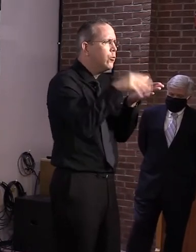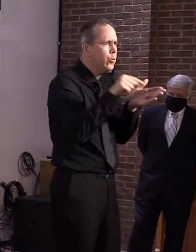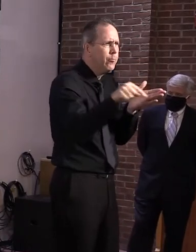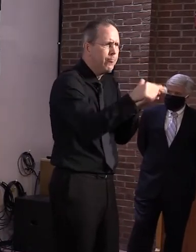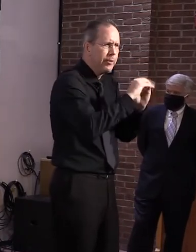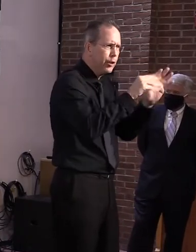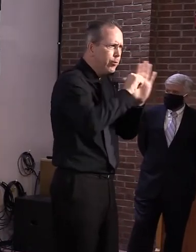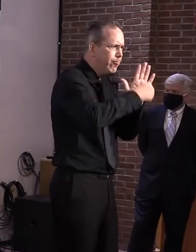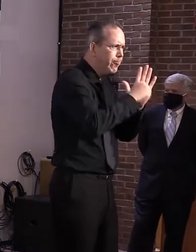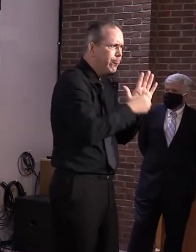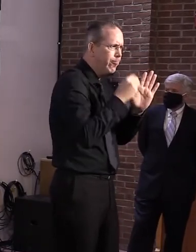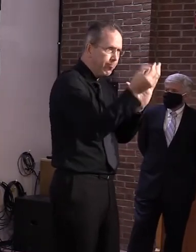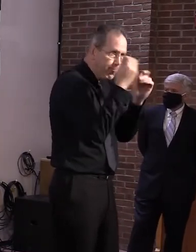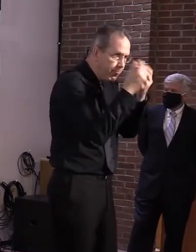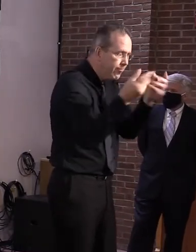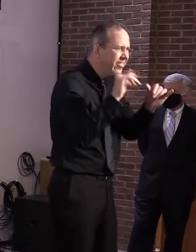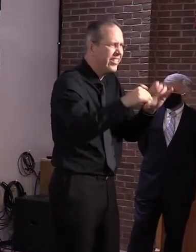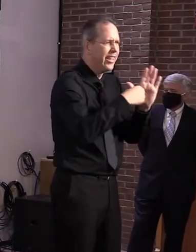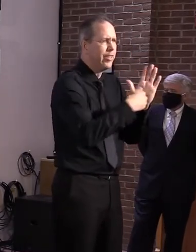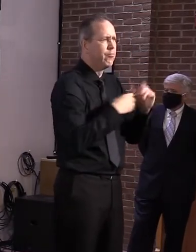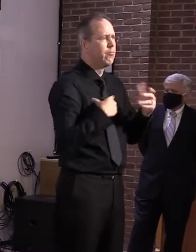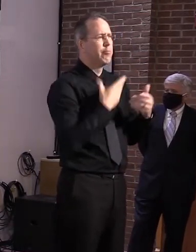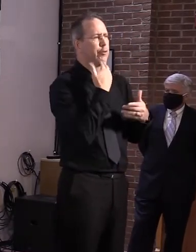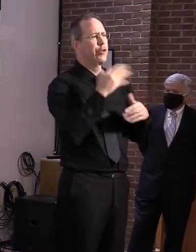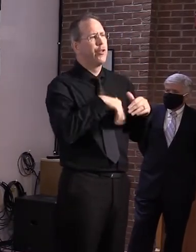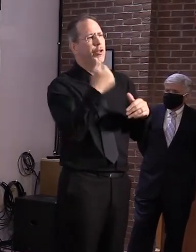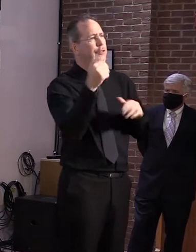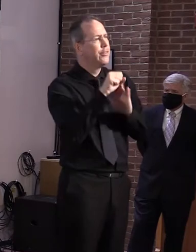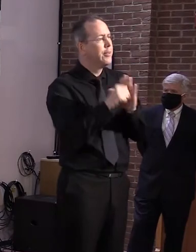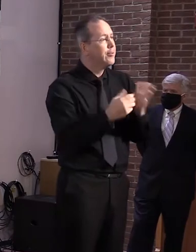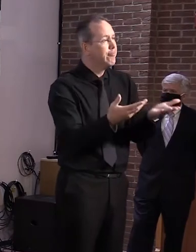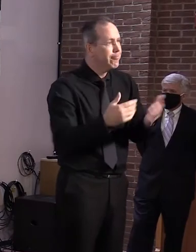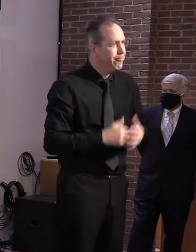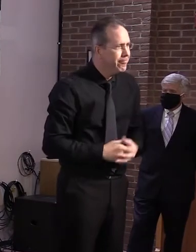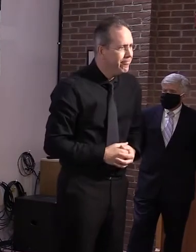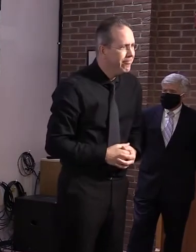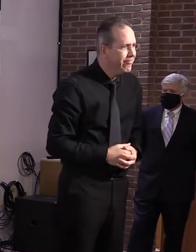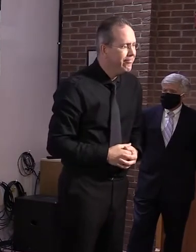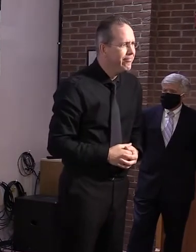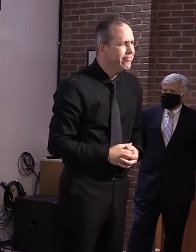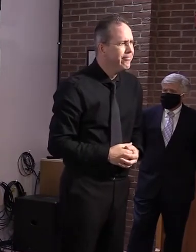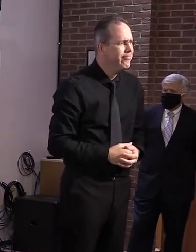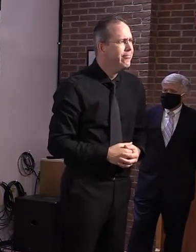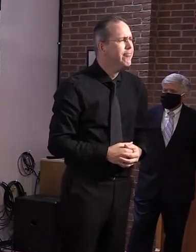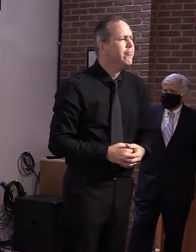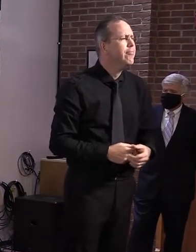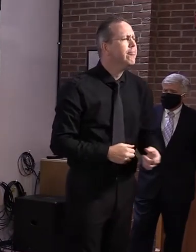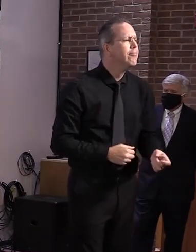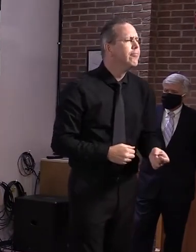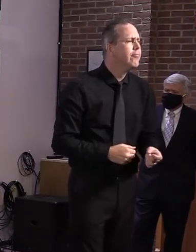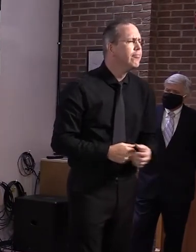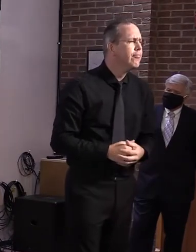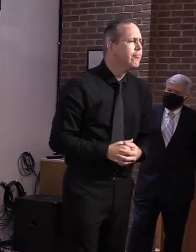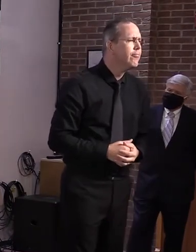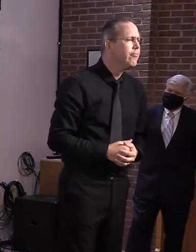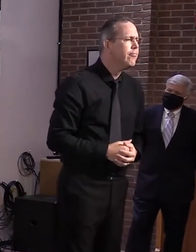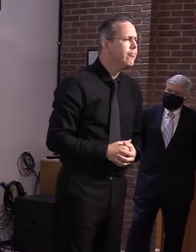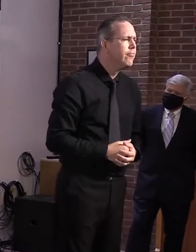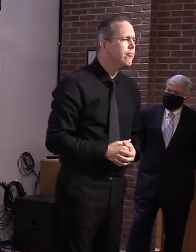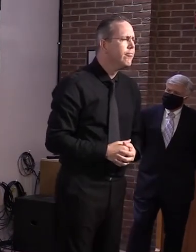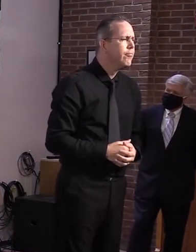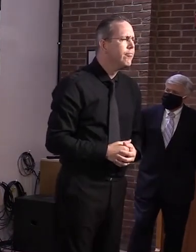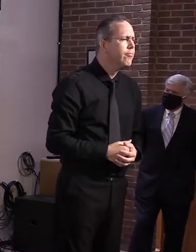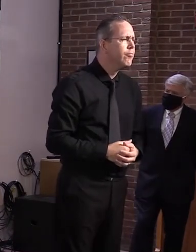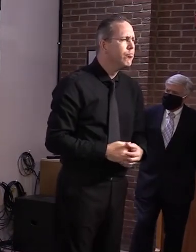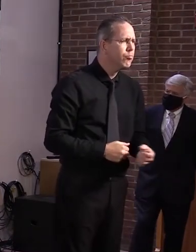the contract any different? Did they have contracts? All right. Some of the governor just asked me, do the other states have contracts? Some